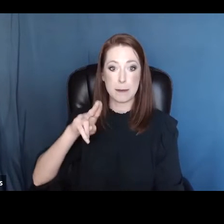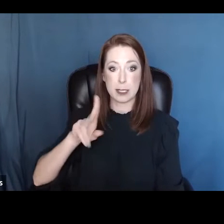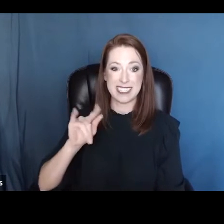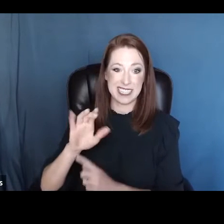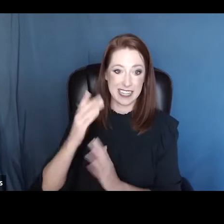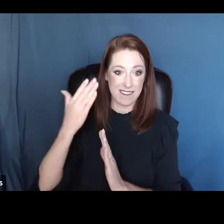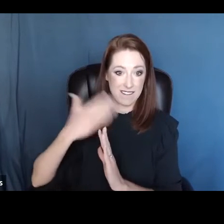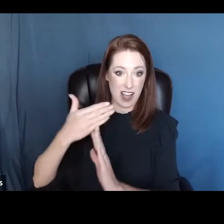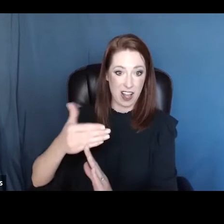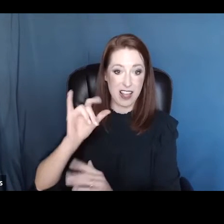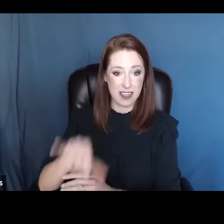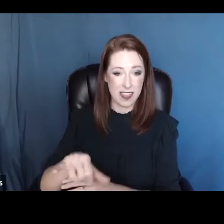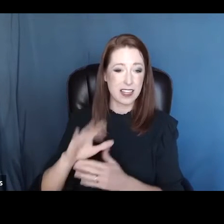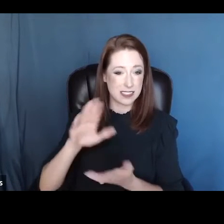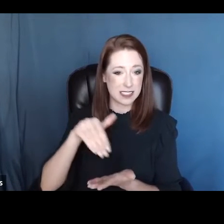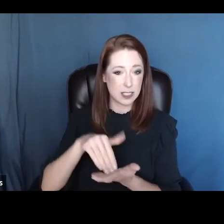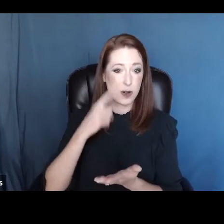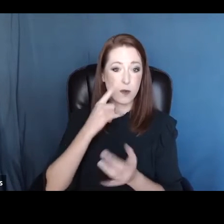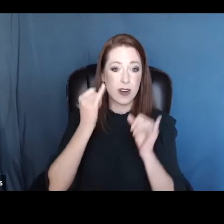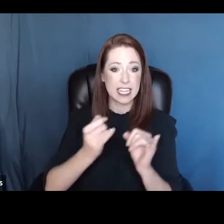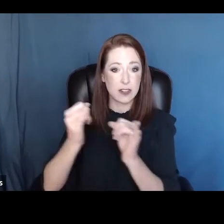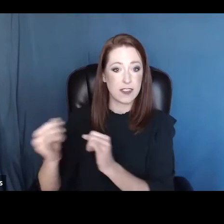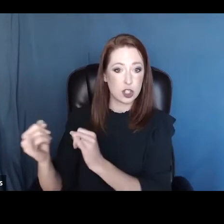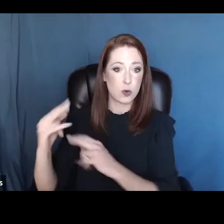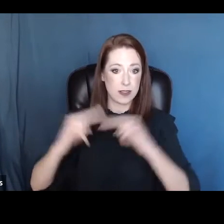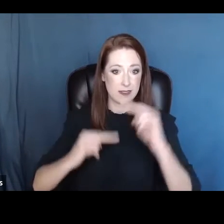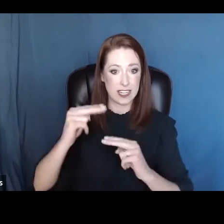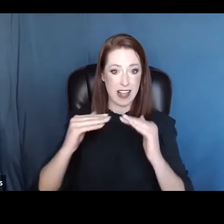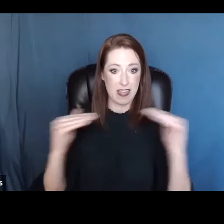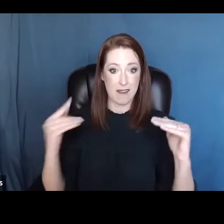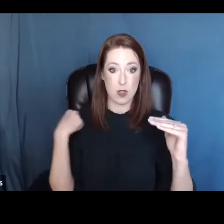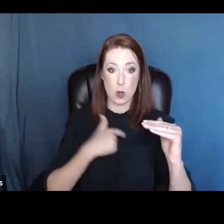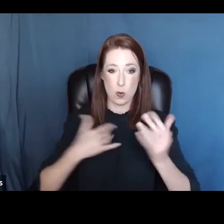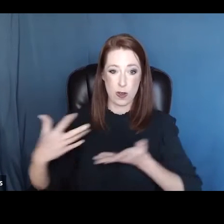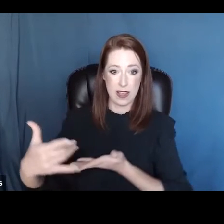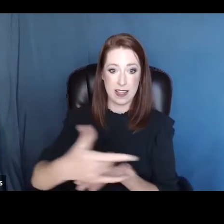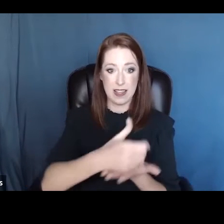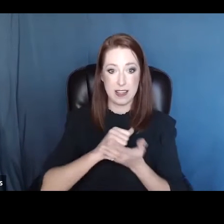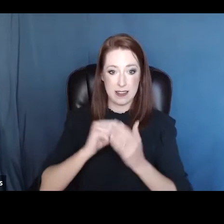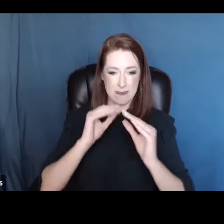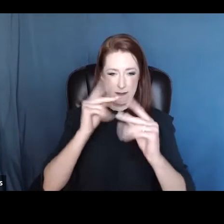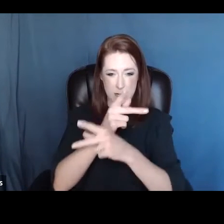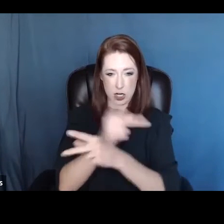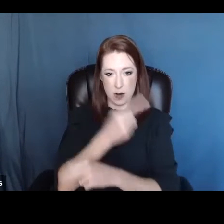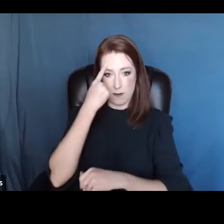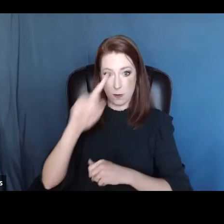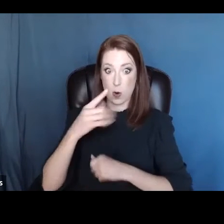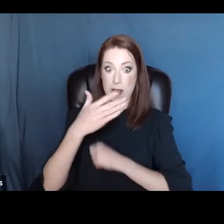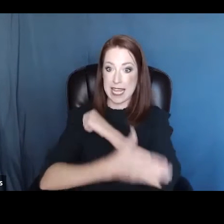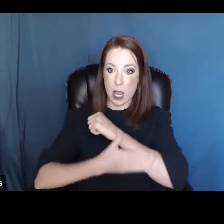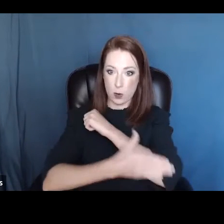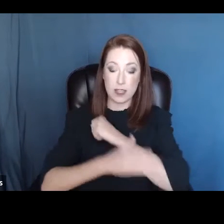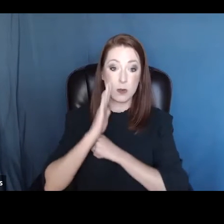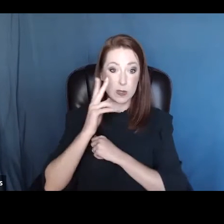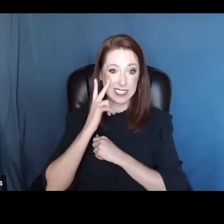facility level, the individual facility level, and we aggregated it to the county level. For all of the maps we're about to see, the grayed